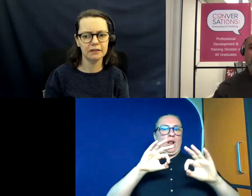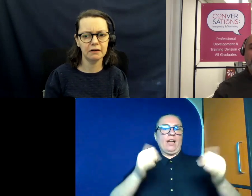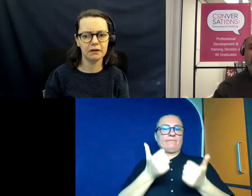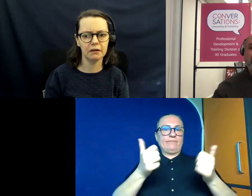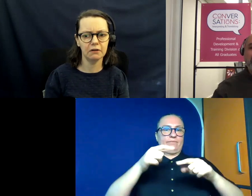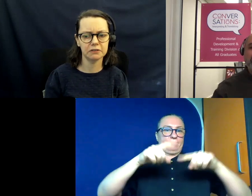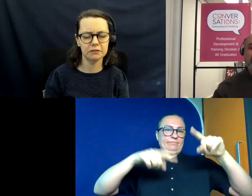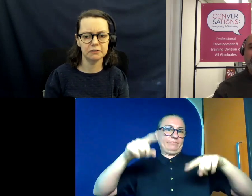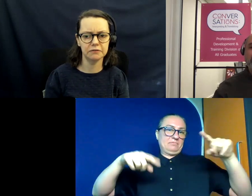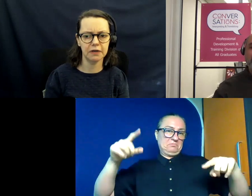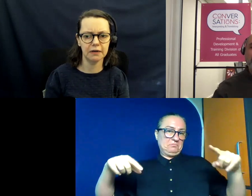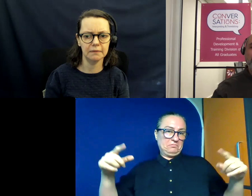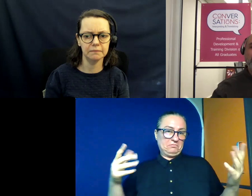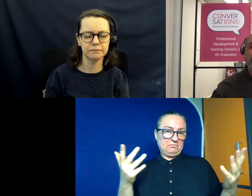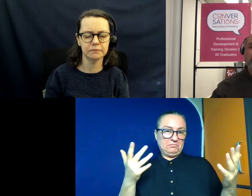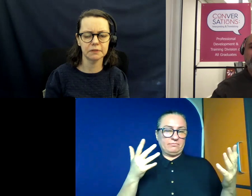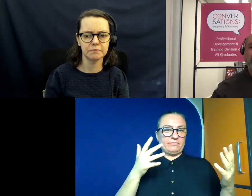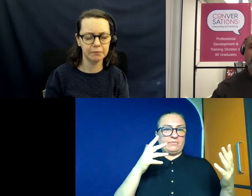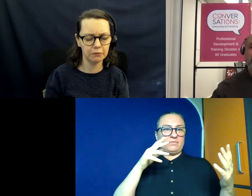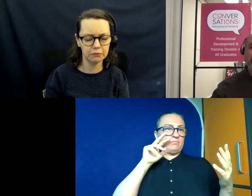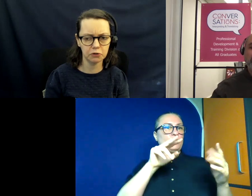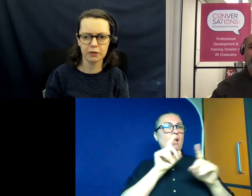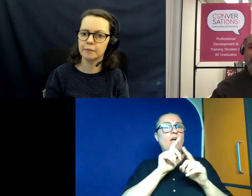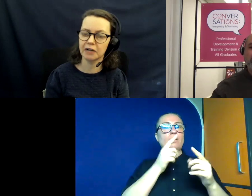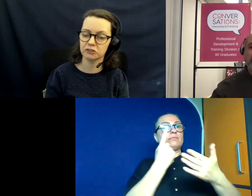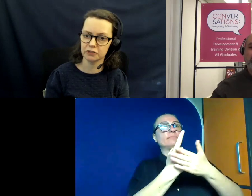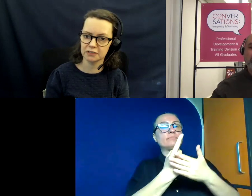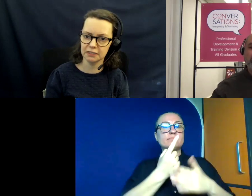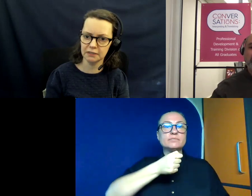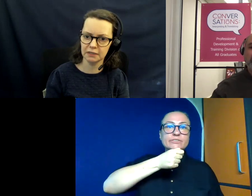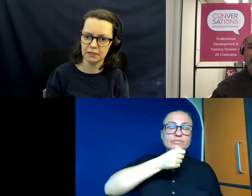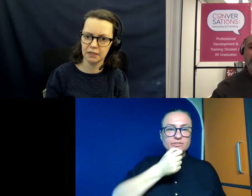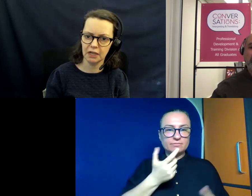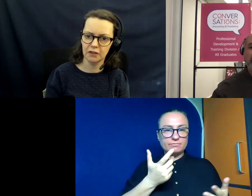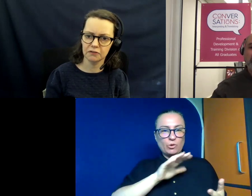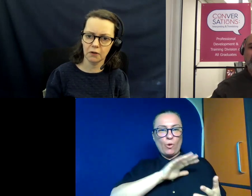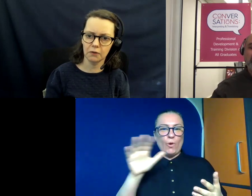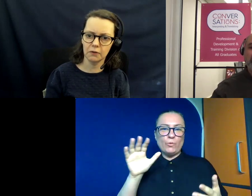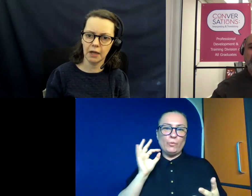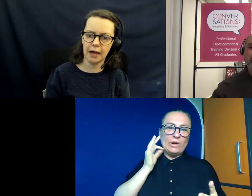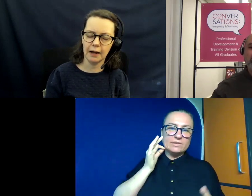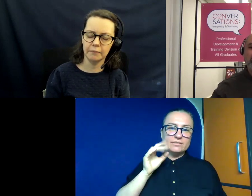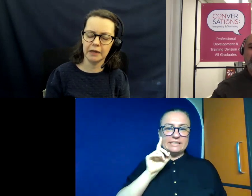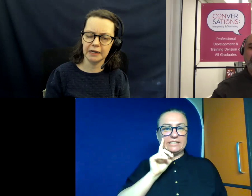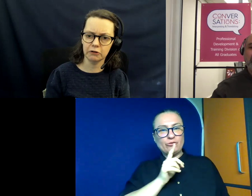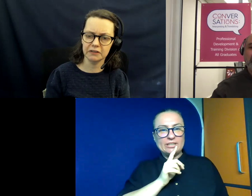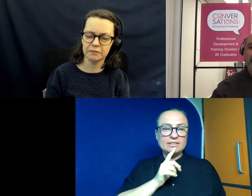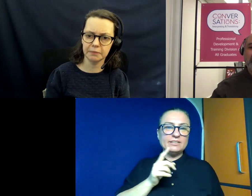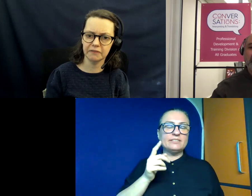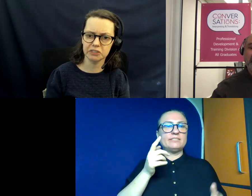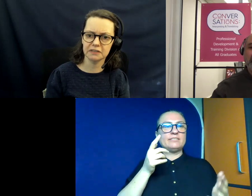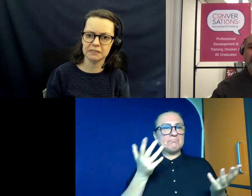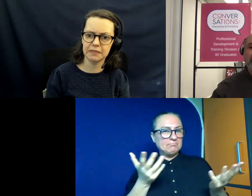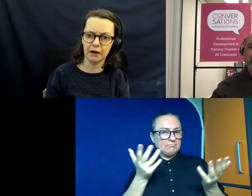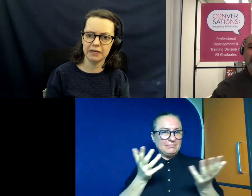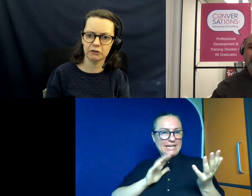Yeah, I think there are a lot of people talking about diversity. So people